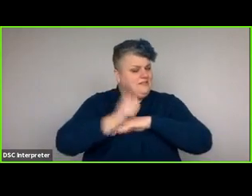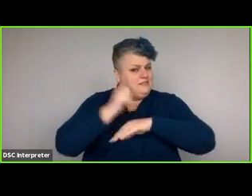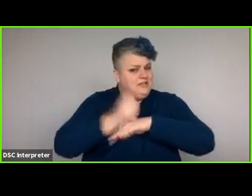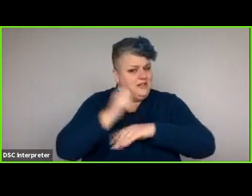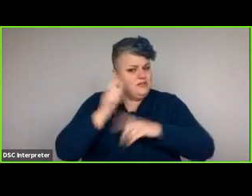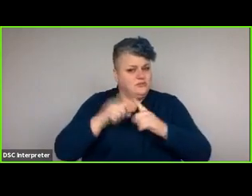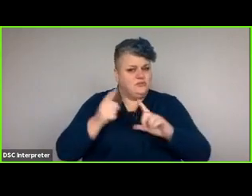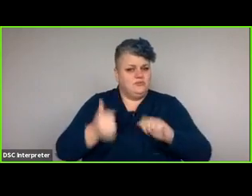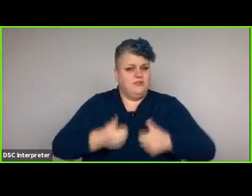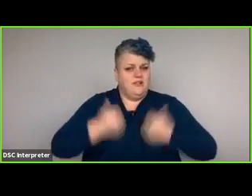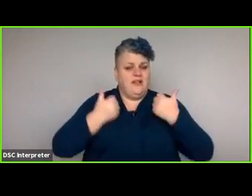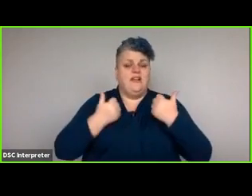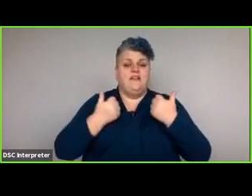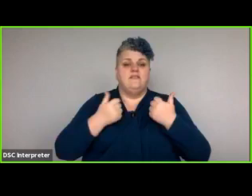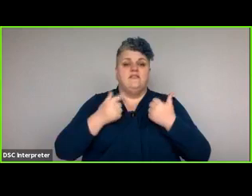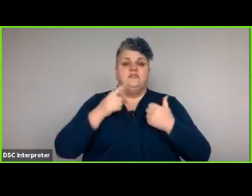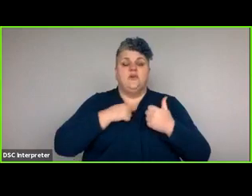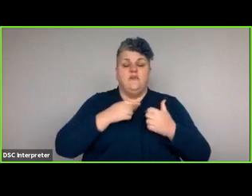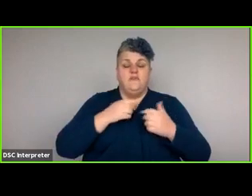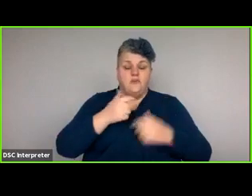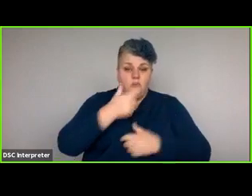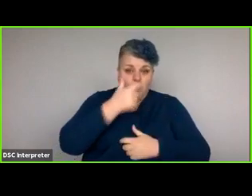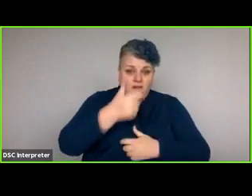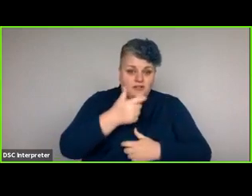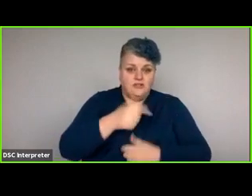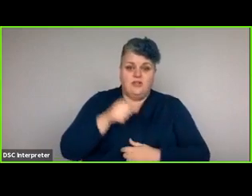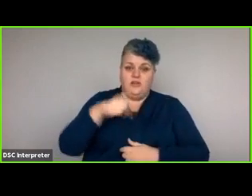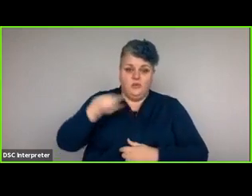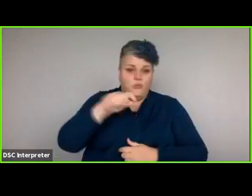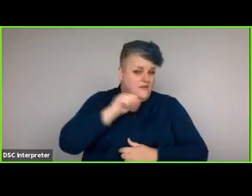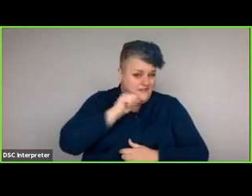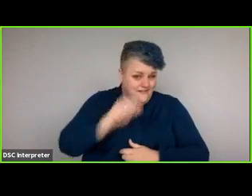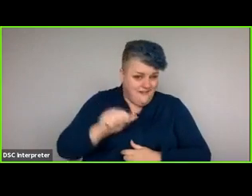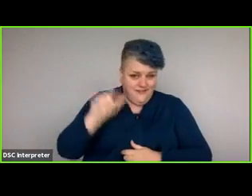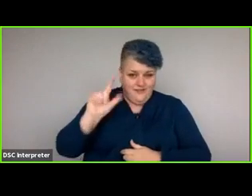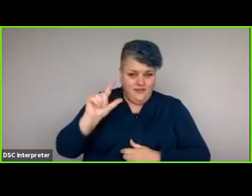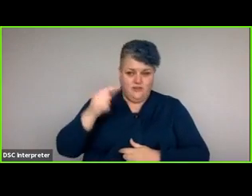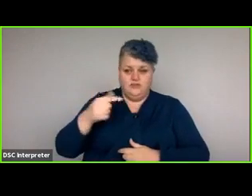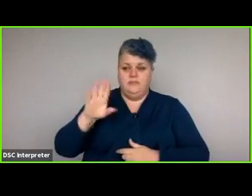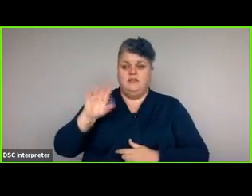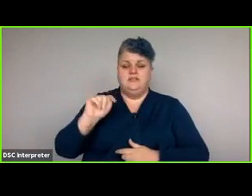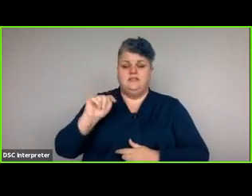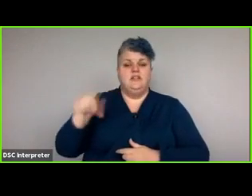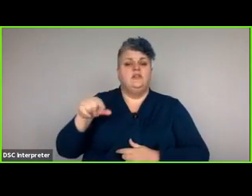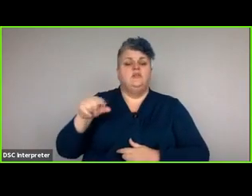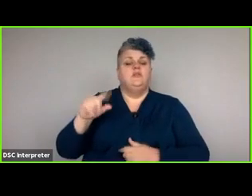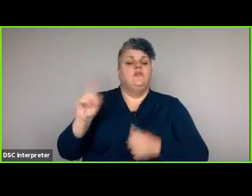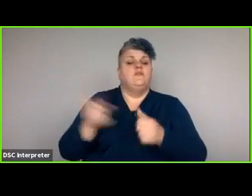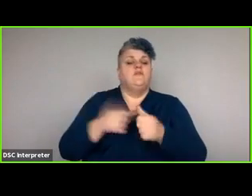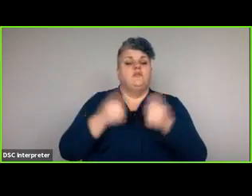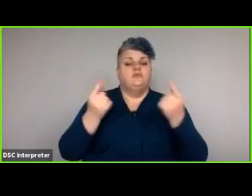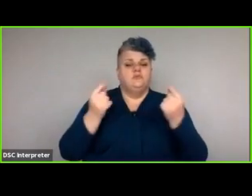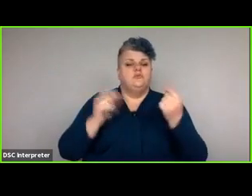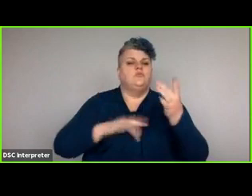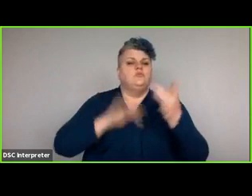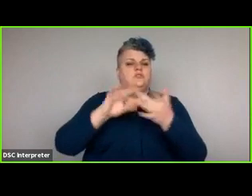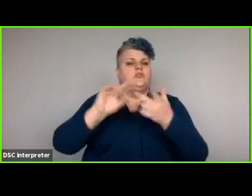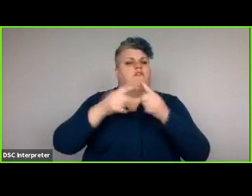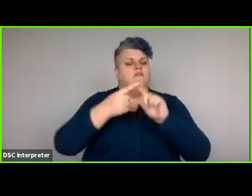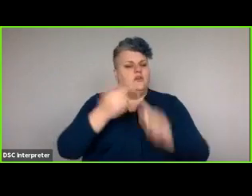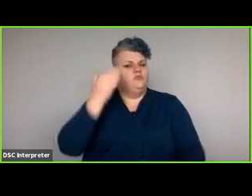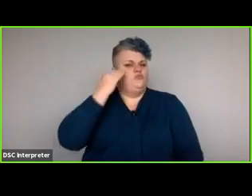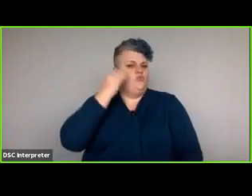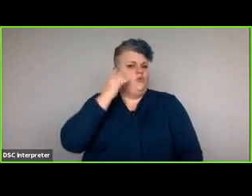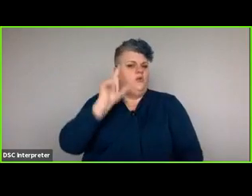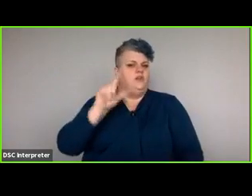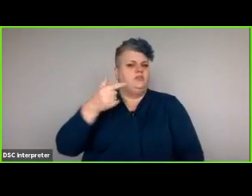And if you're listening to this and you're not LGBTQ, the first thing you can do is reach out to your friends that you know are